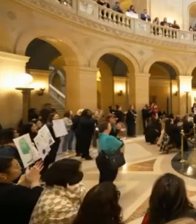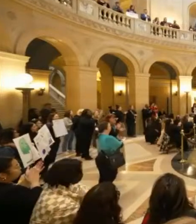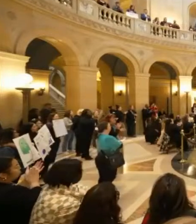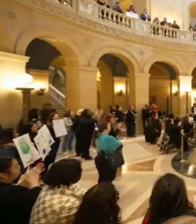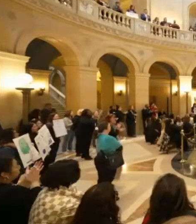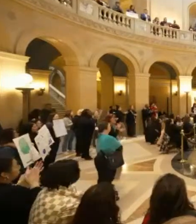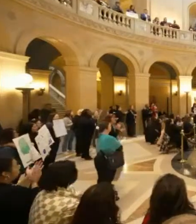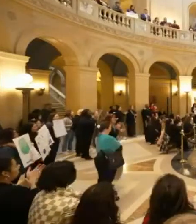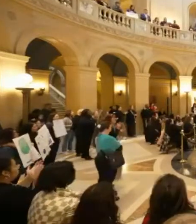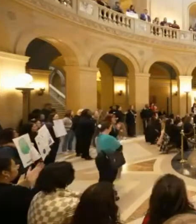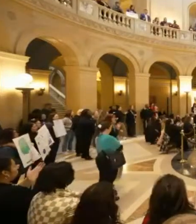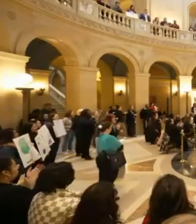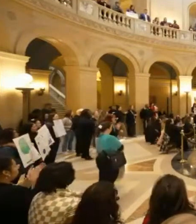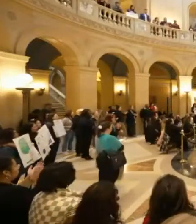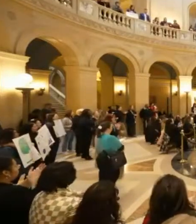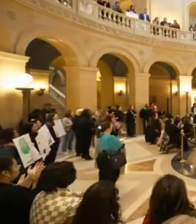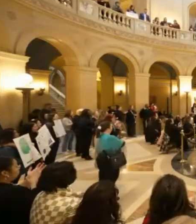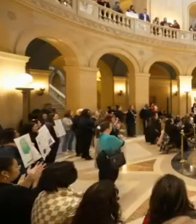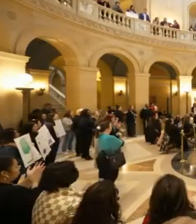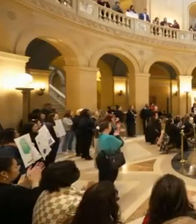Thank you, Chair Moeller.